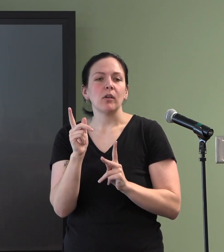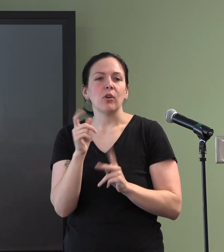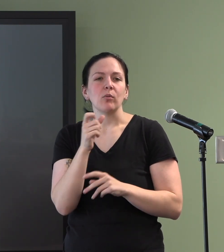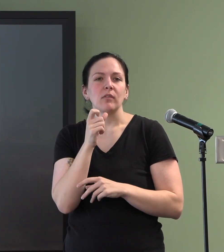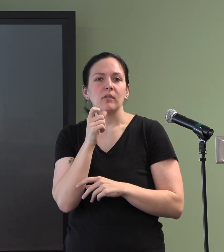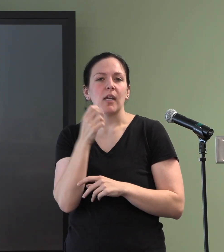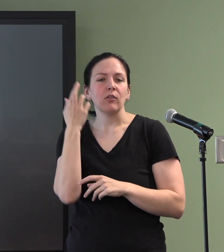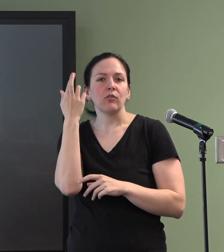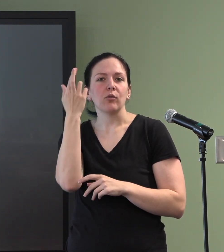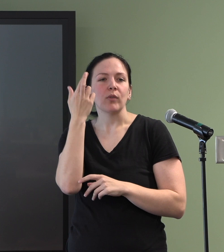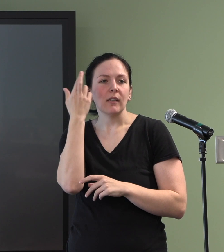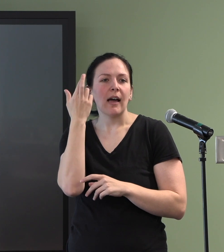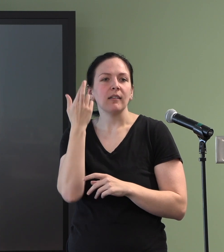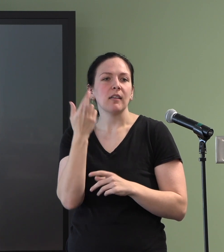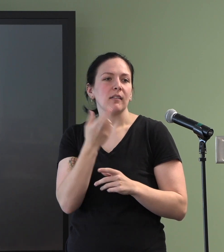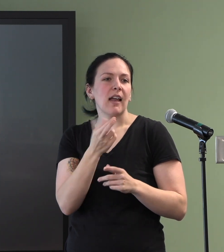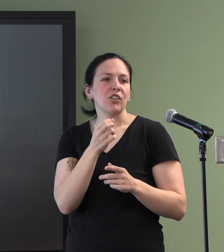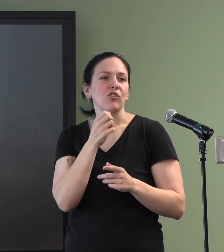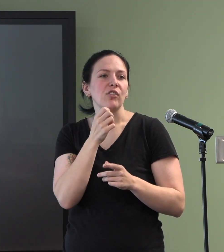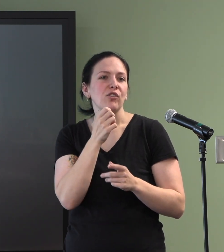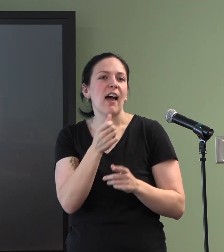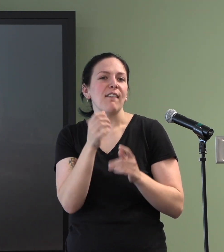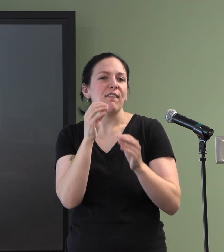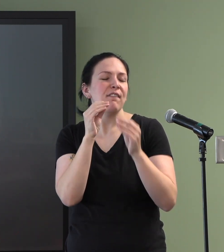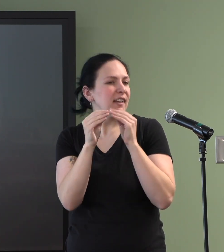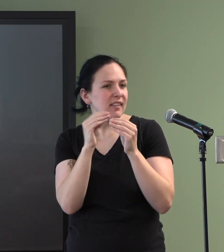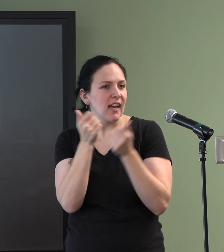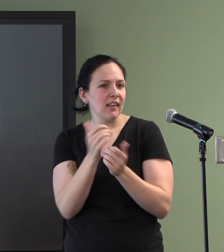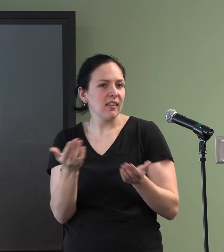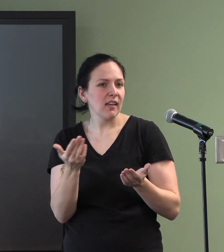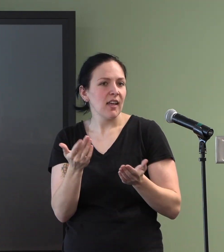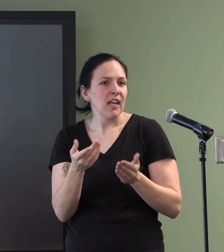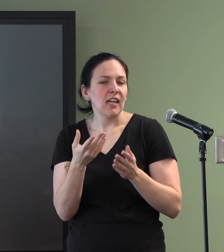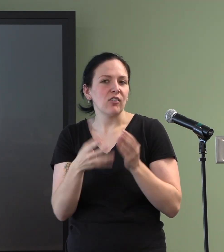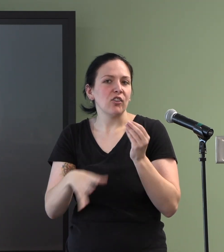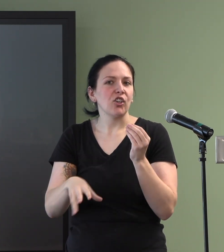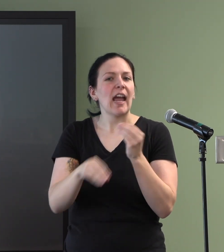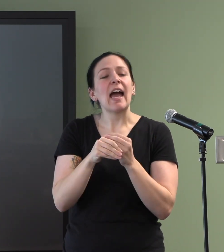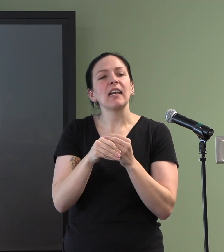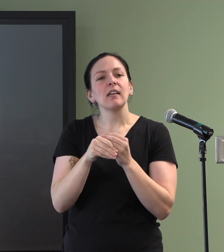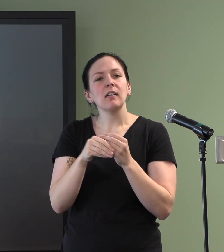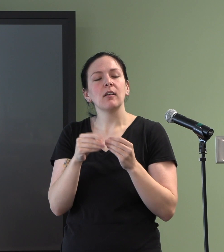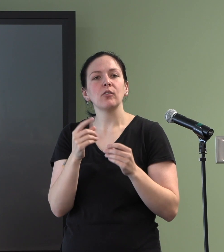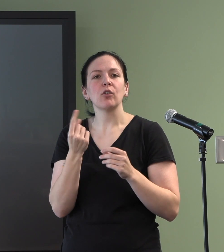don't tend to realize is that you're not fixing anything. It's you're adding.